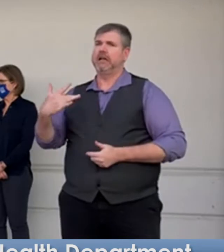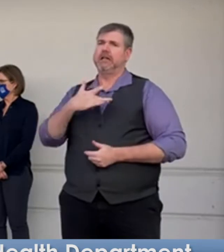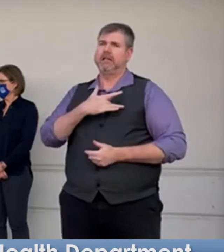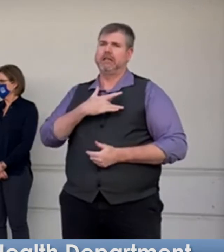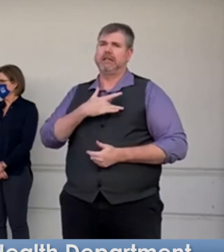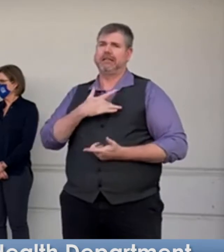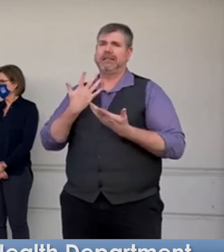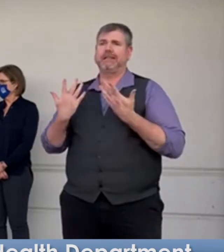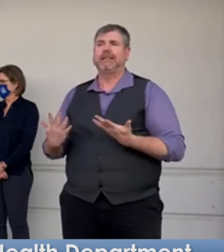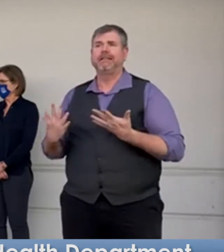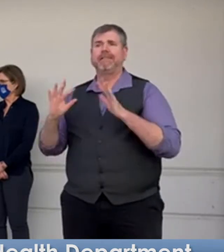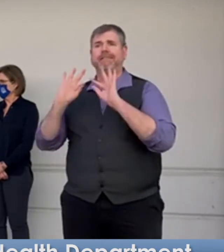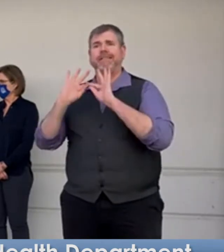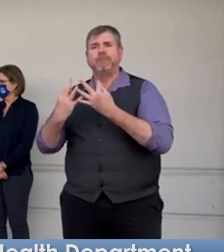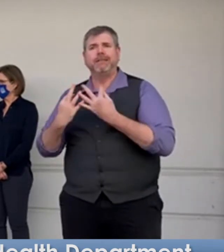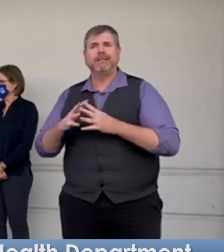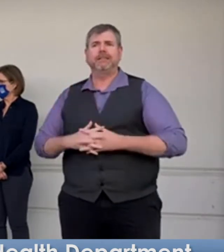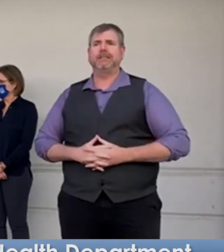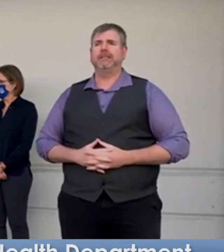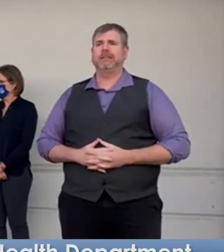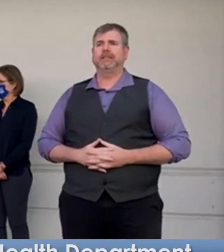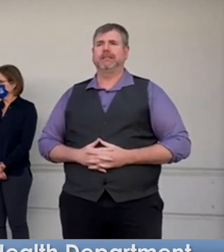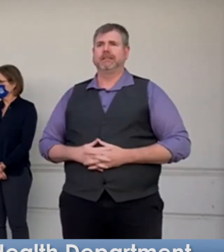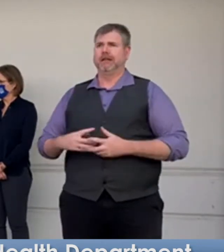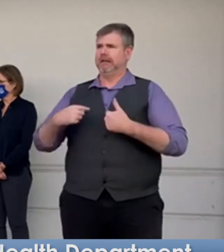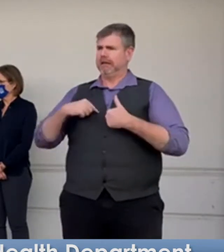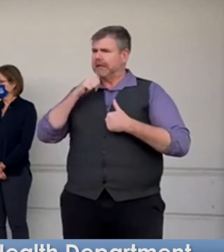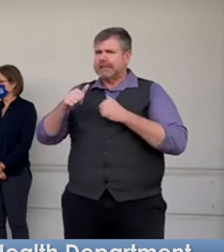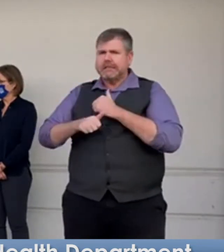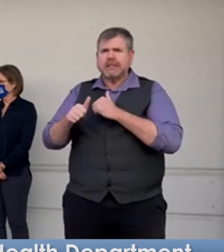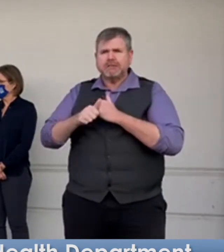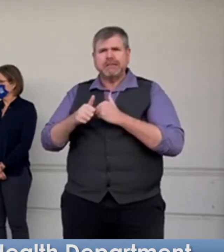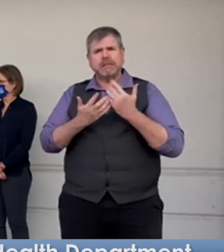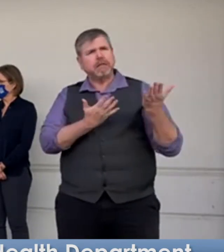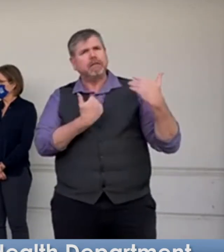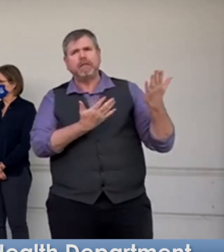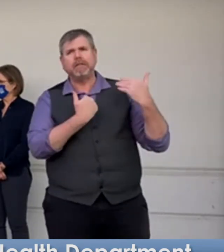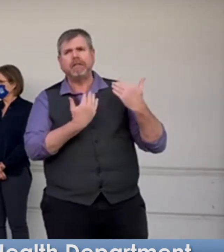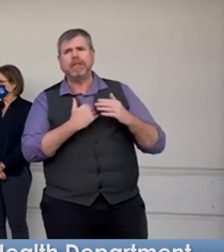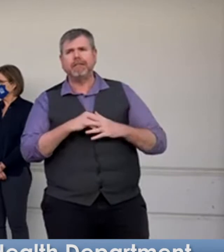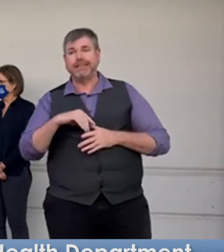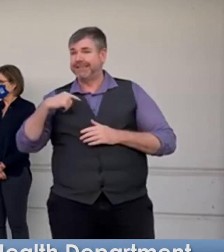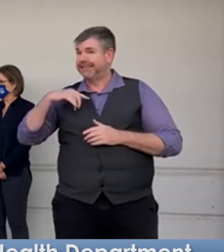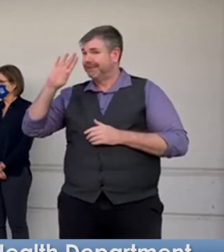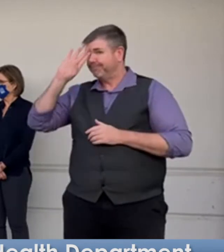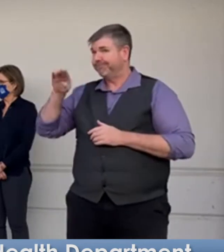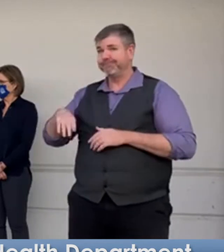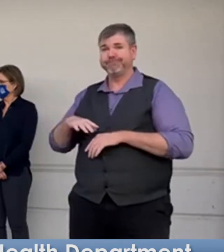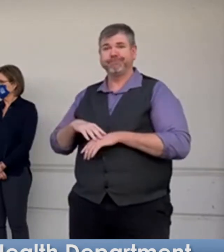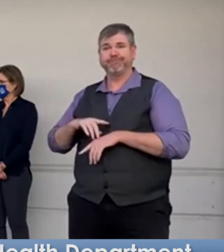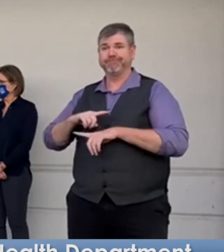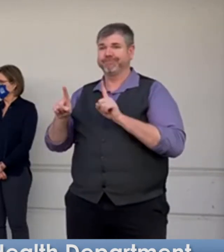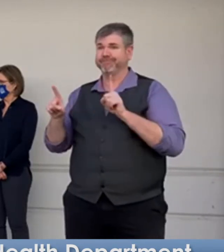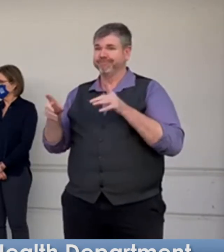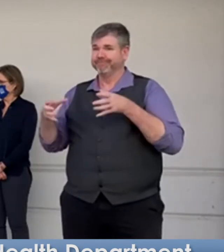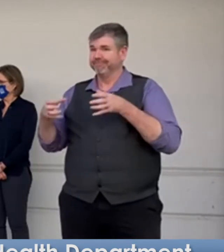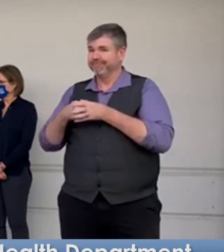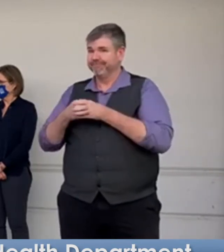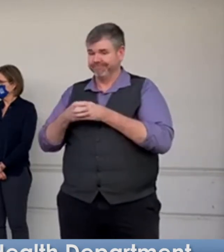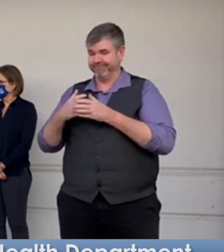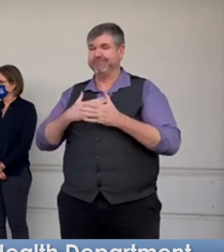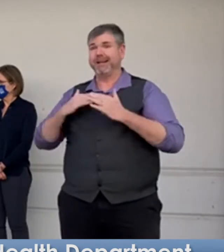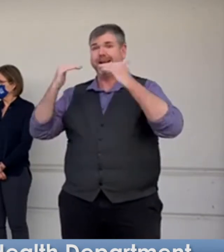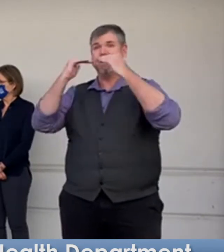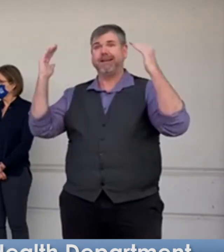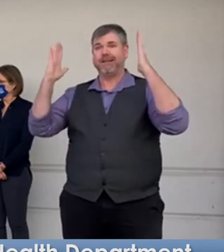we know each other and because we're family. But we really have to do our very best to stay with our households. It's really important. And let me just close with